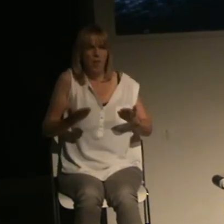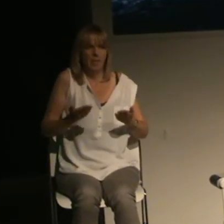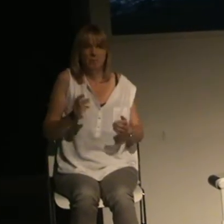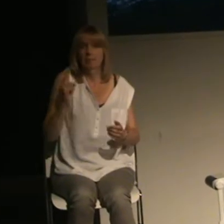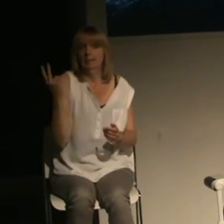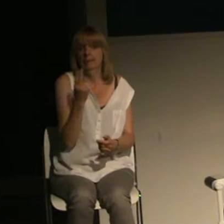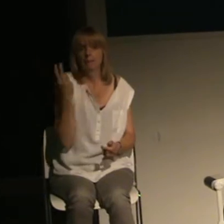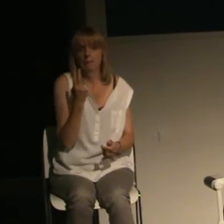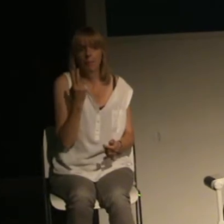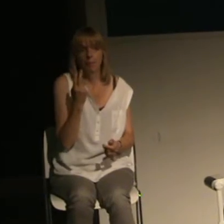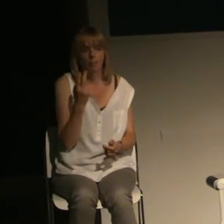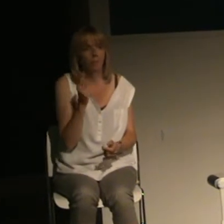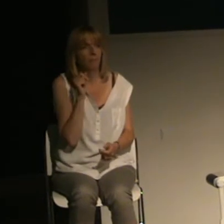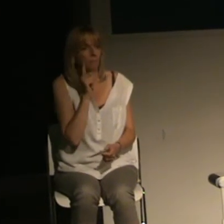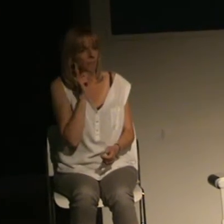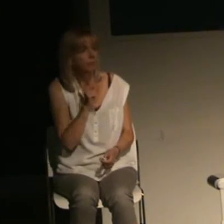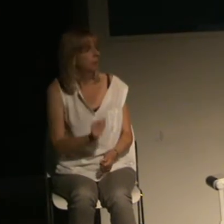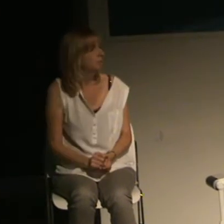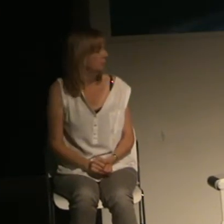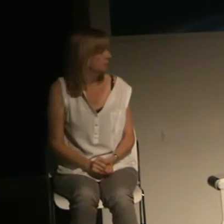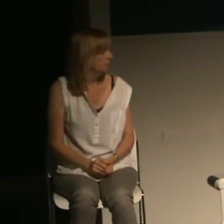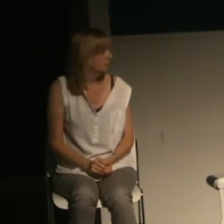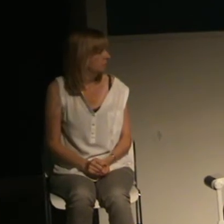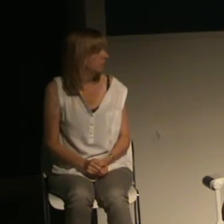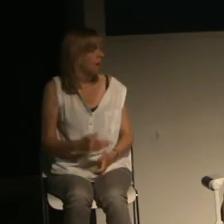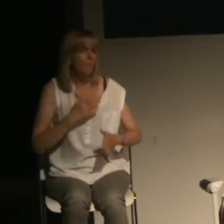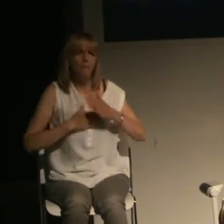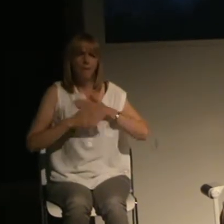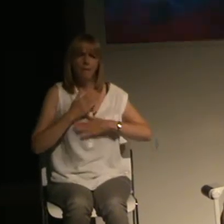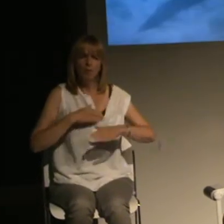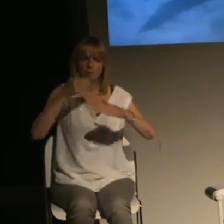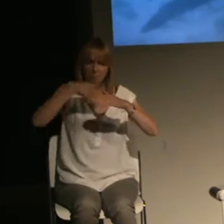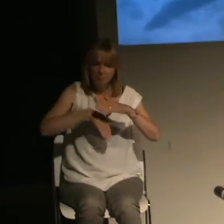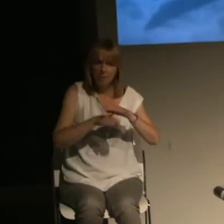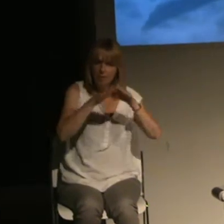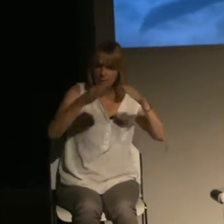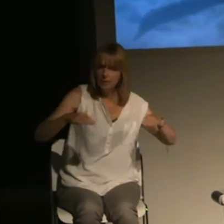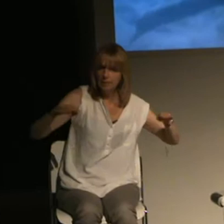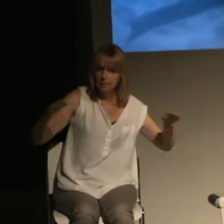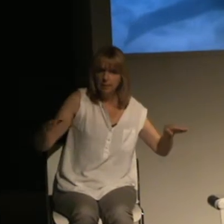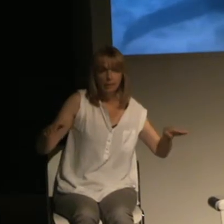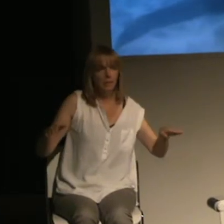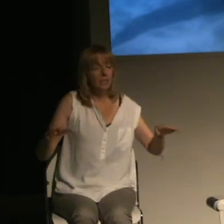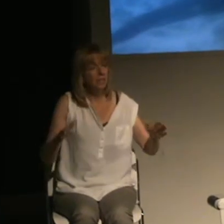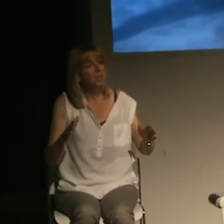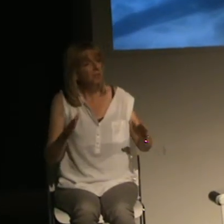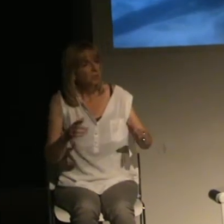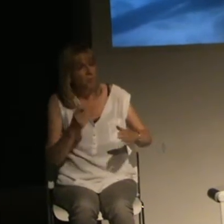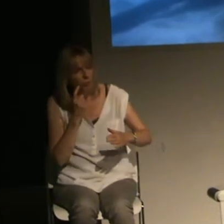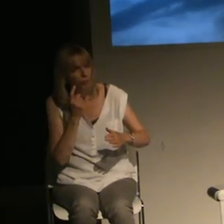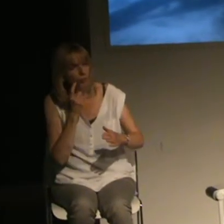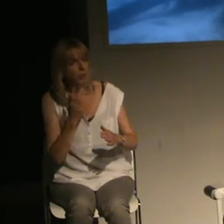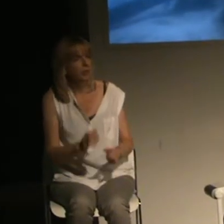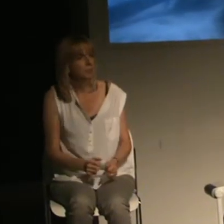much as her. Yet their behaviour underwater while they're courting is very gentle. I must say it isn't always very gentle in